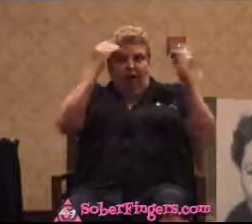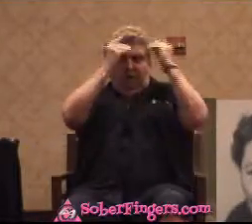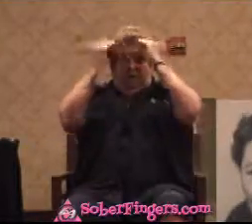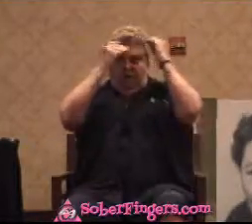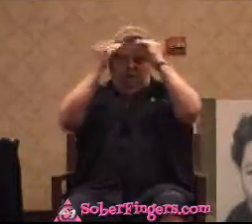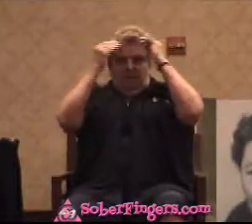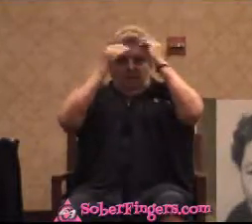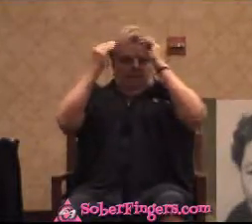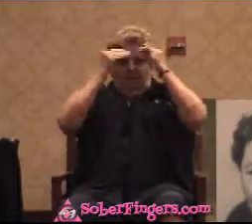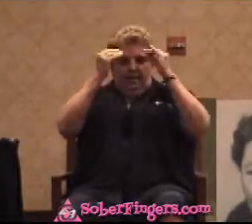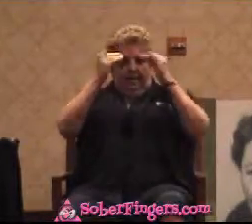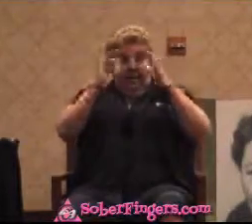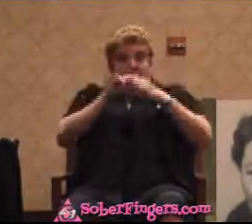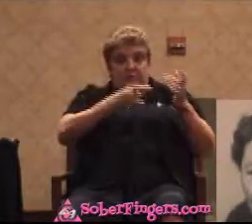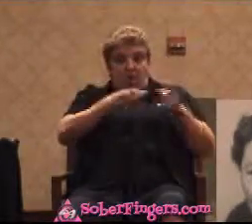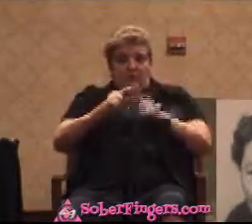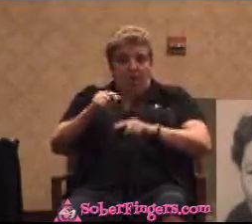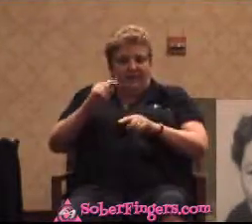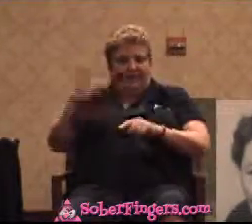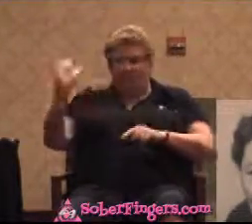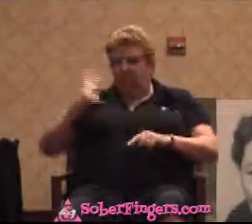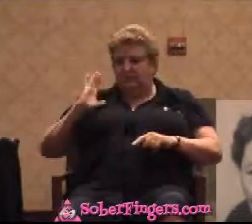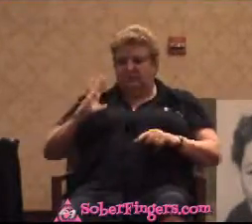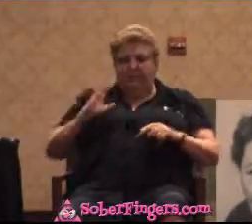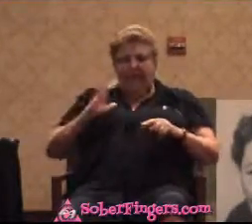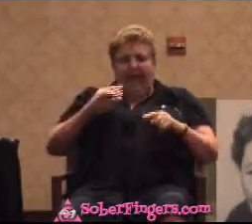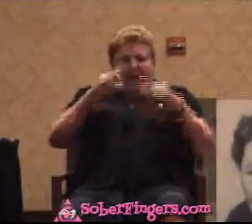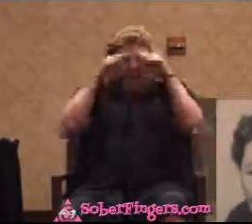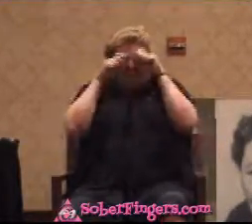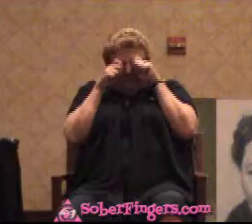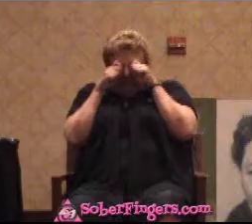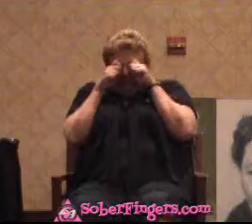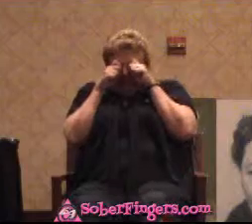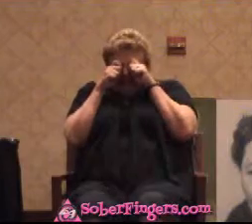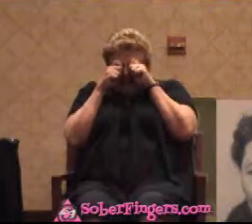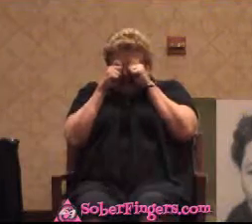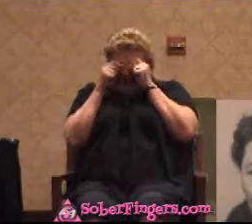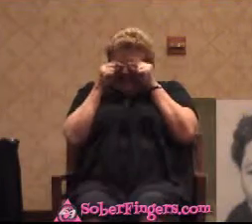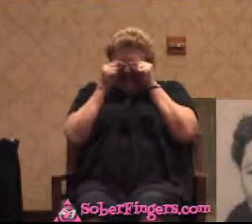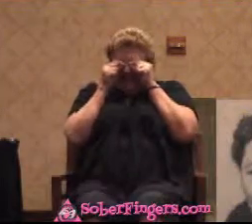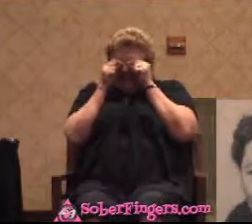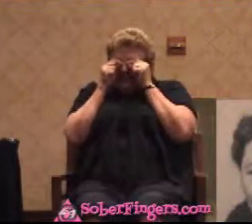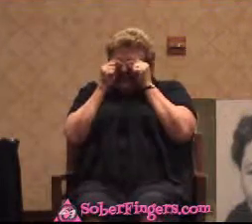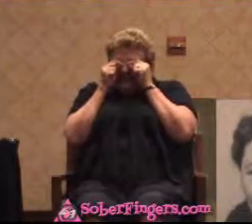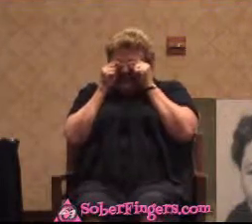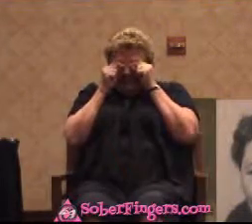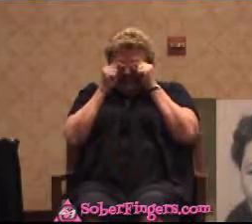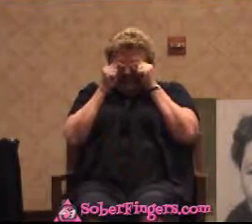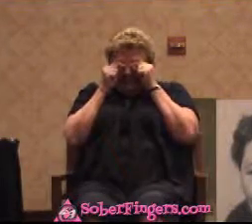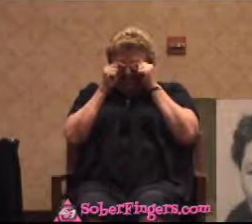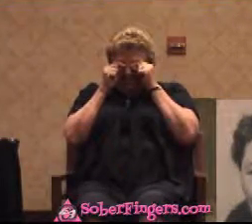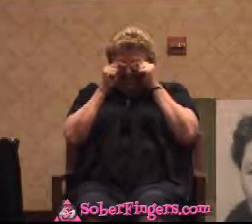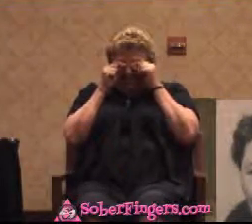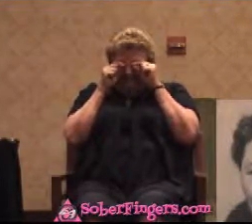then. Because I closed my eyes as tight as I could. And this thing started going on in my